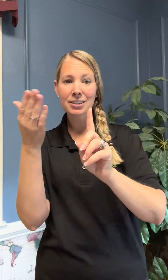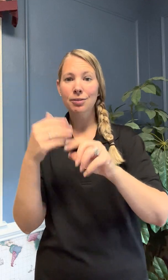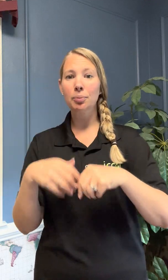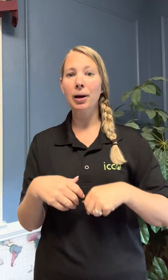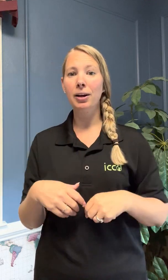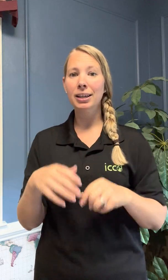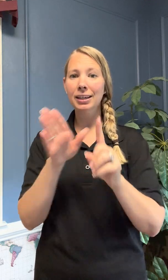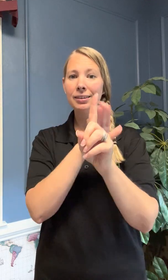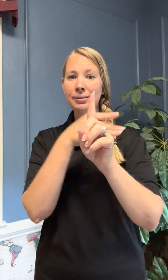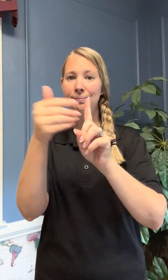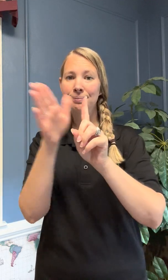for bargain.